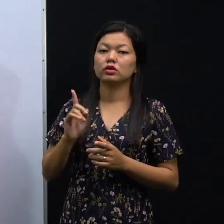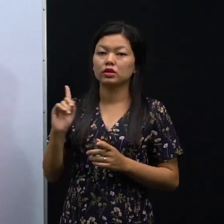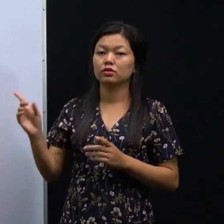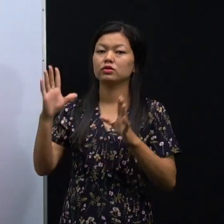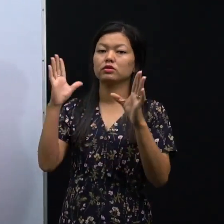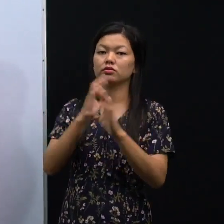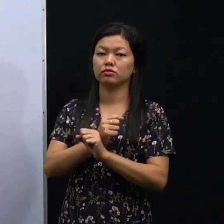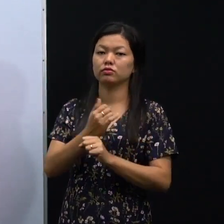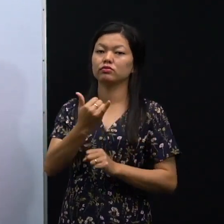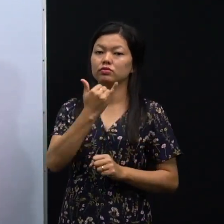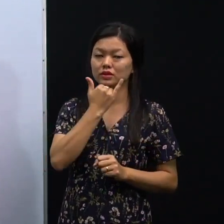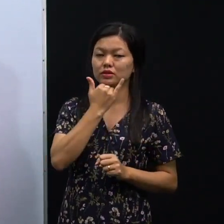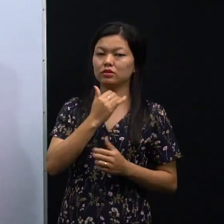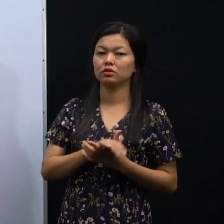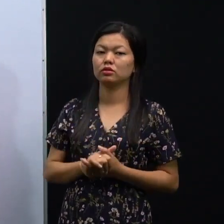orbit.